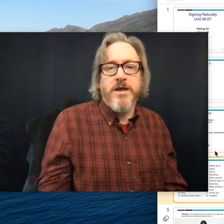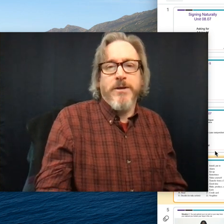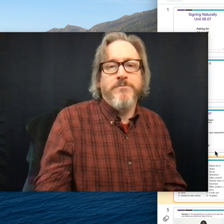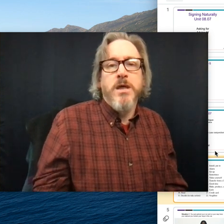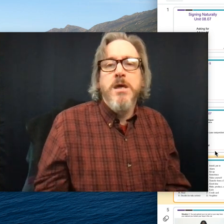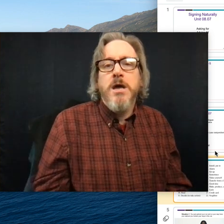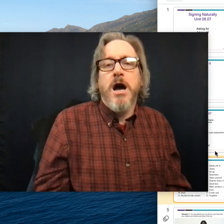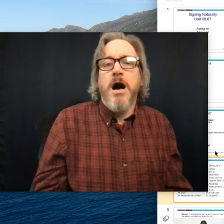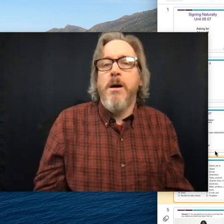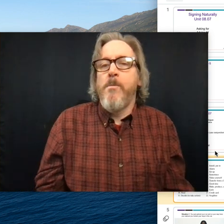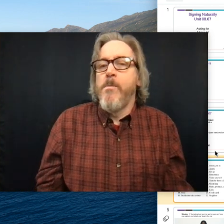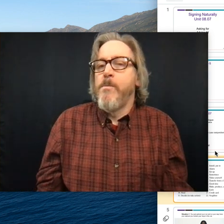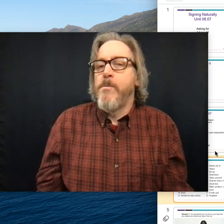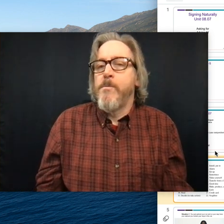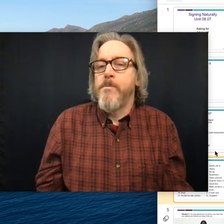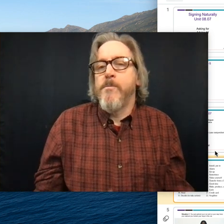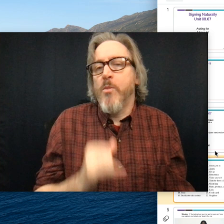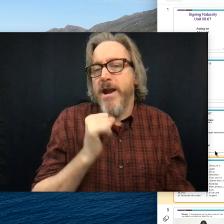Okay. Anyway,